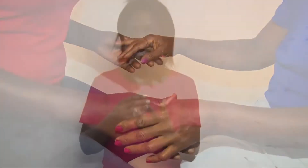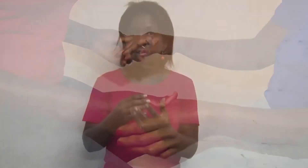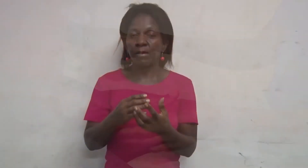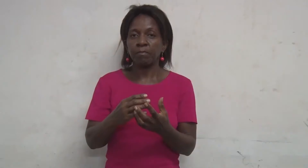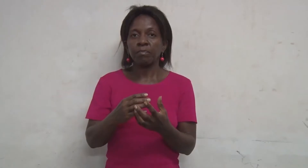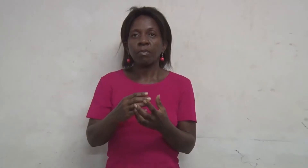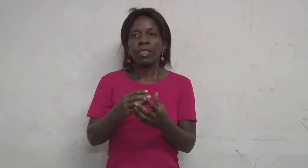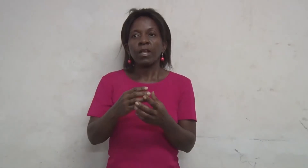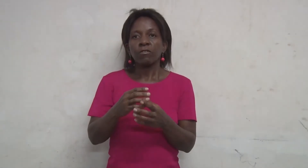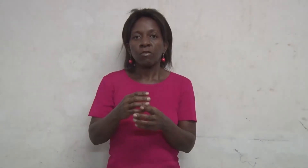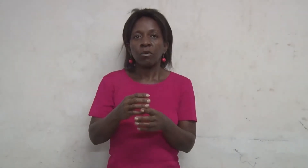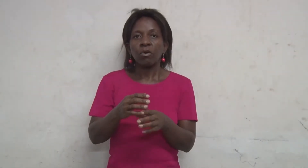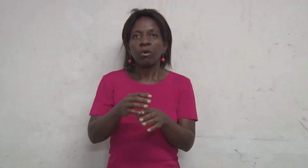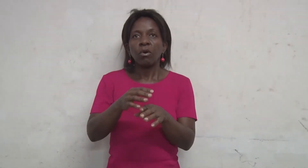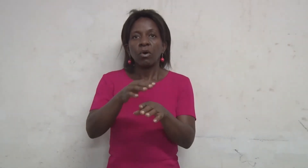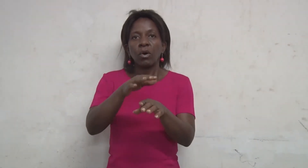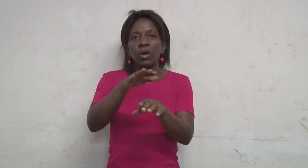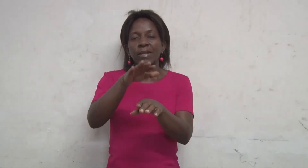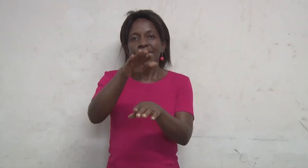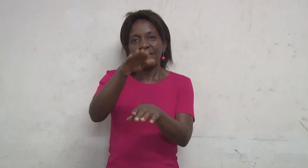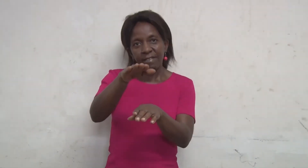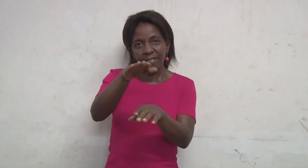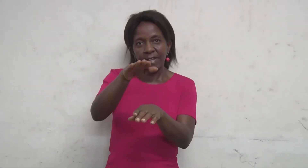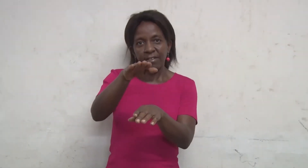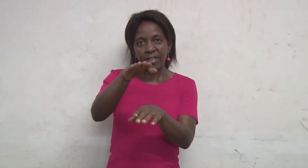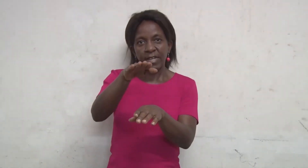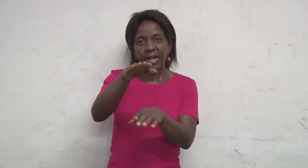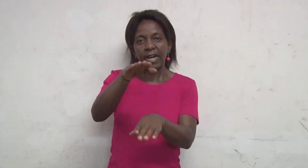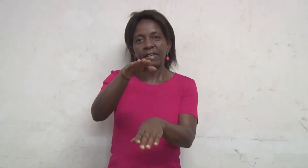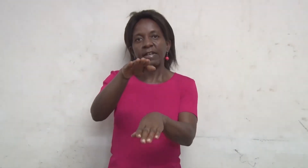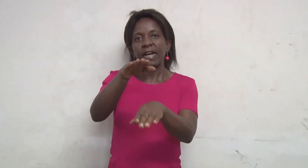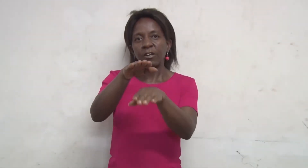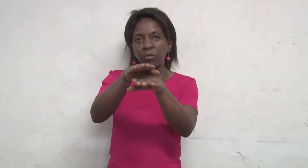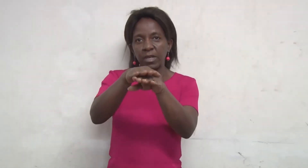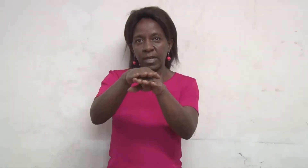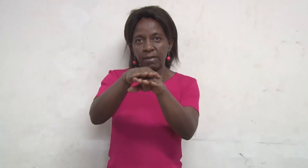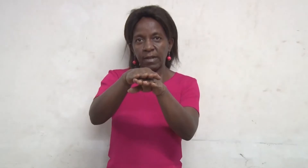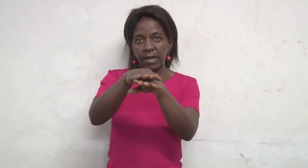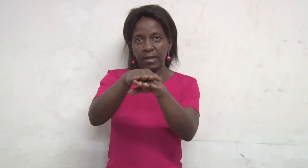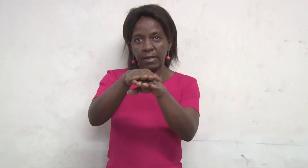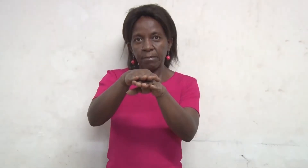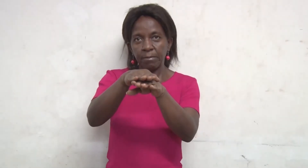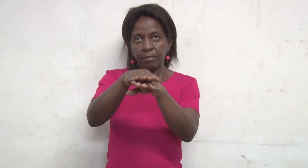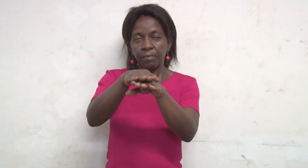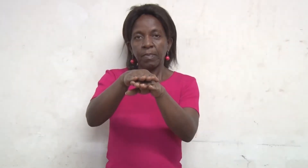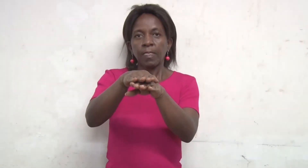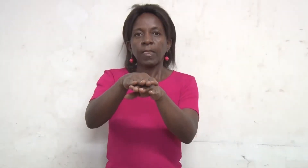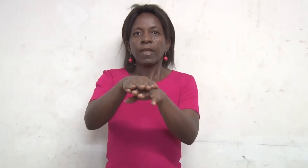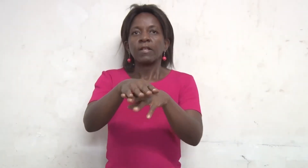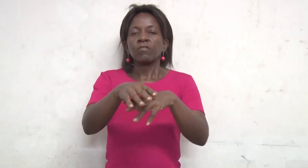it. So this is the listening hand and the communicating hand. So